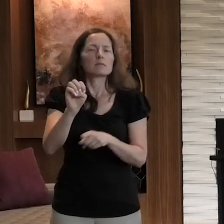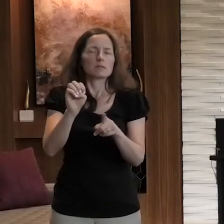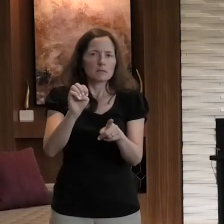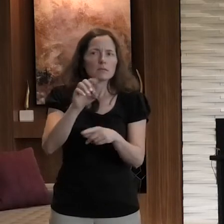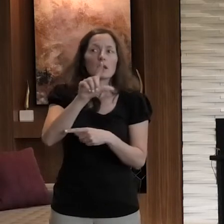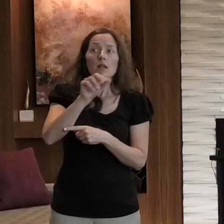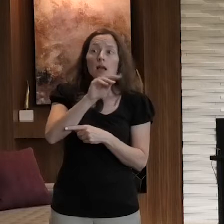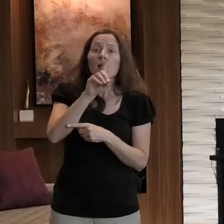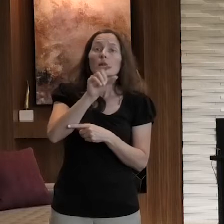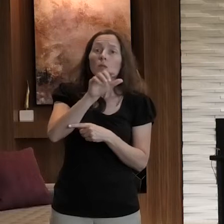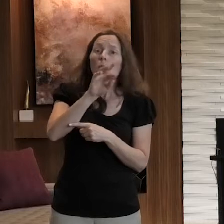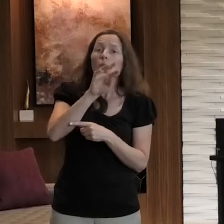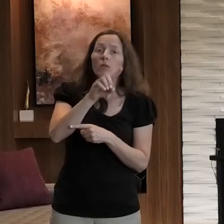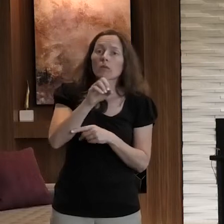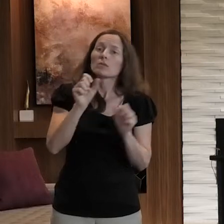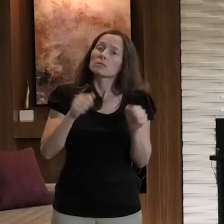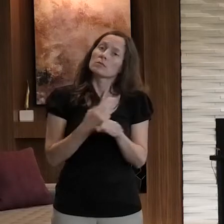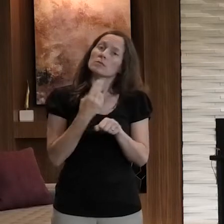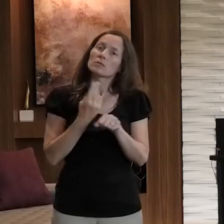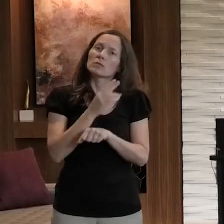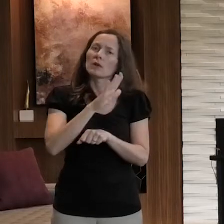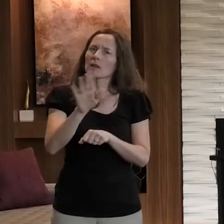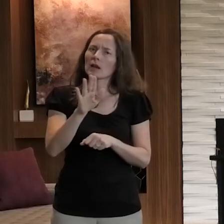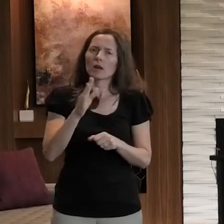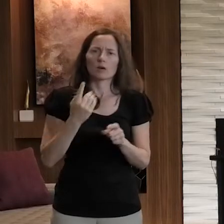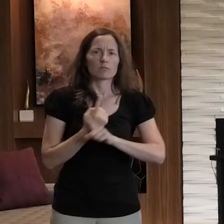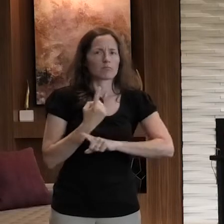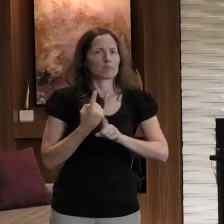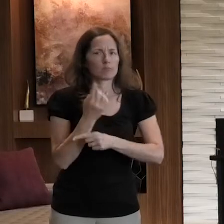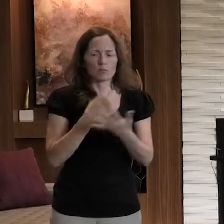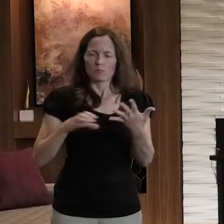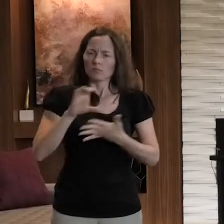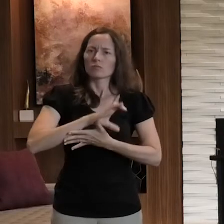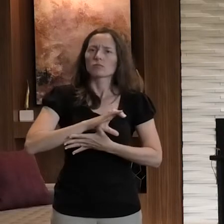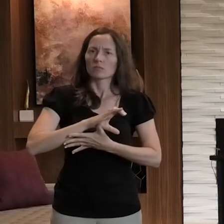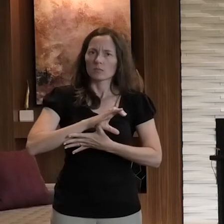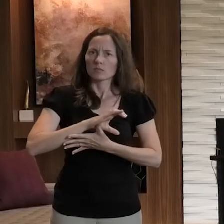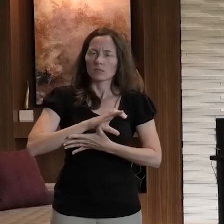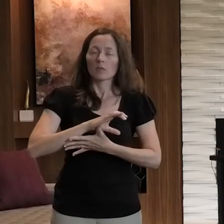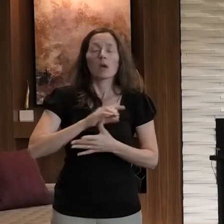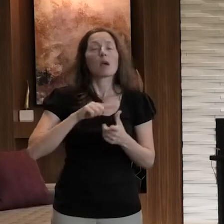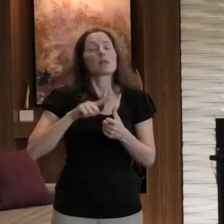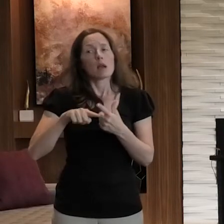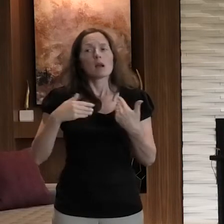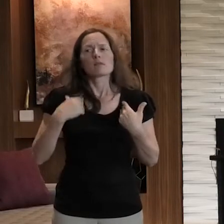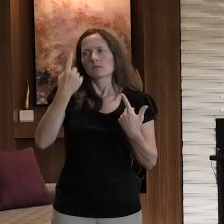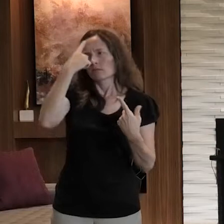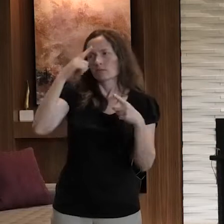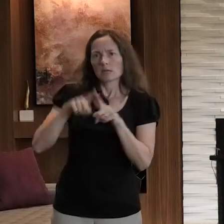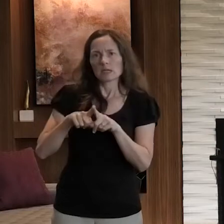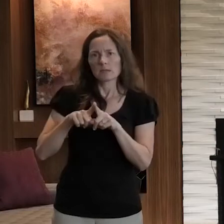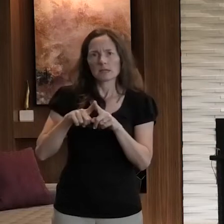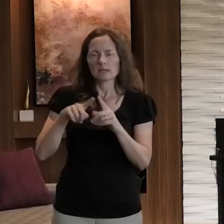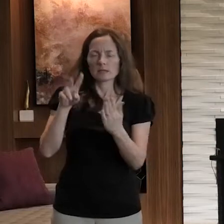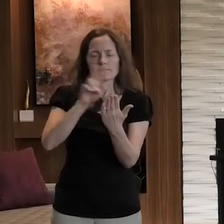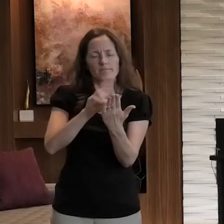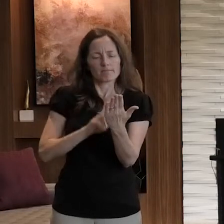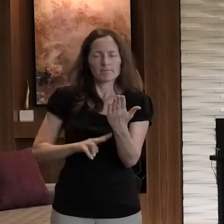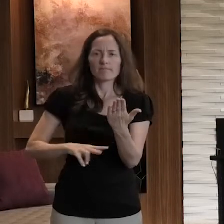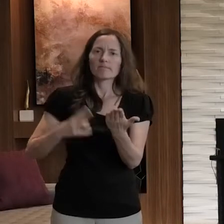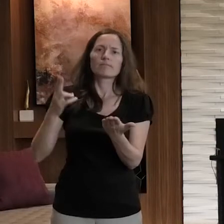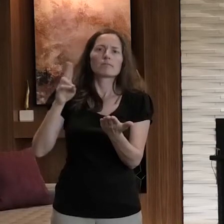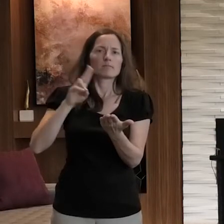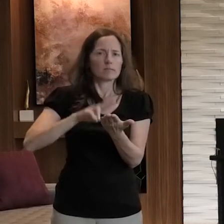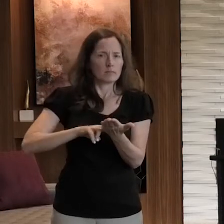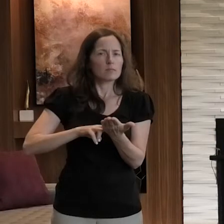Right? And then there's a lease supplement between CDHC and the landlord that specifies the terms and agreements related